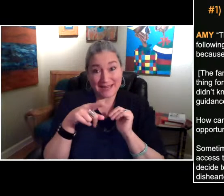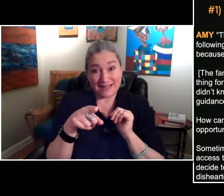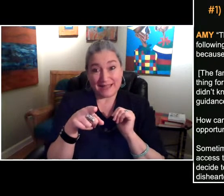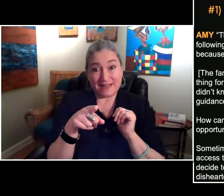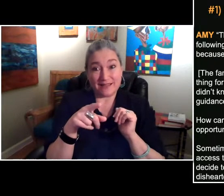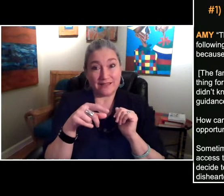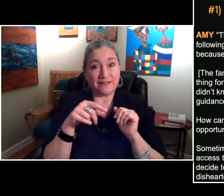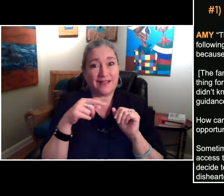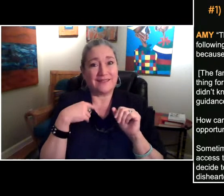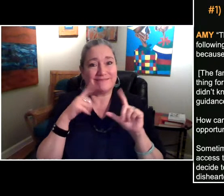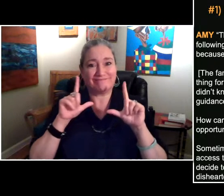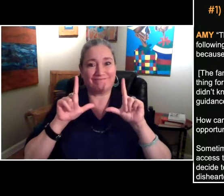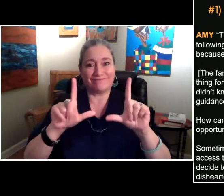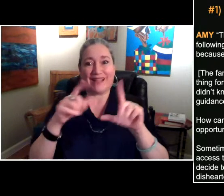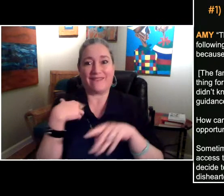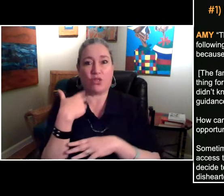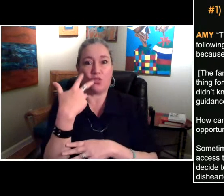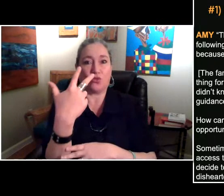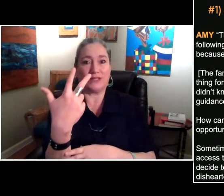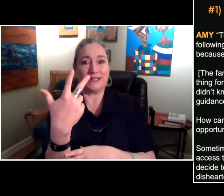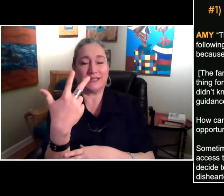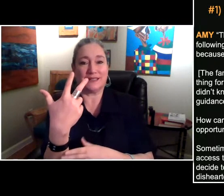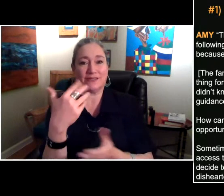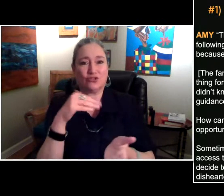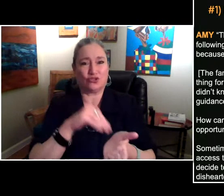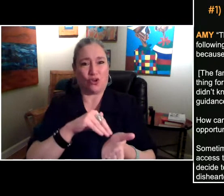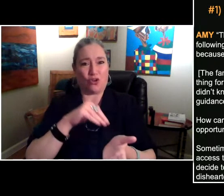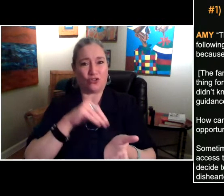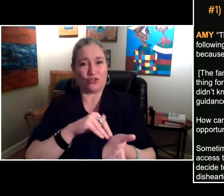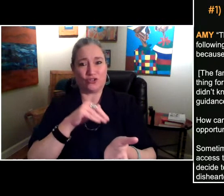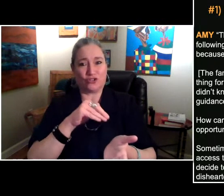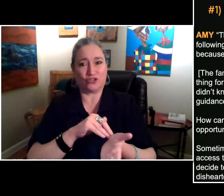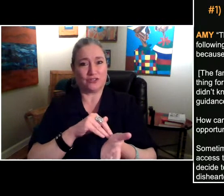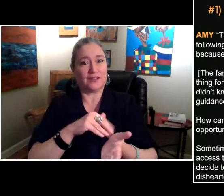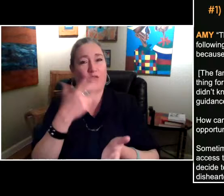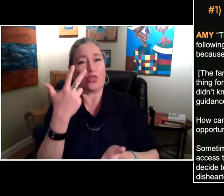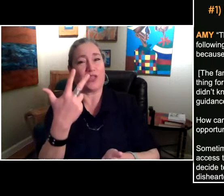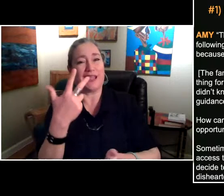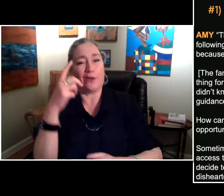want to share. You see this image here.